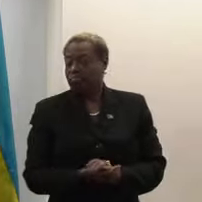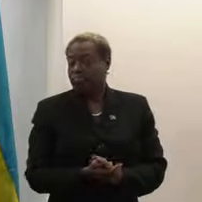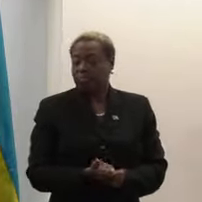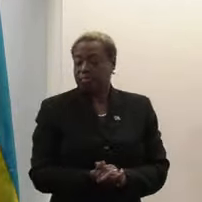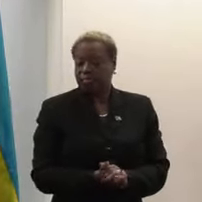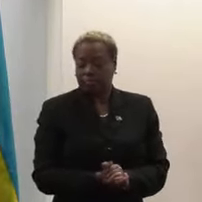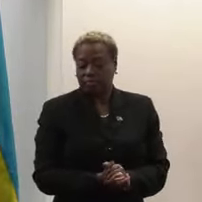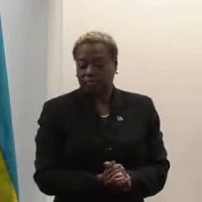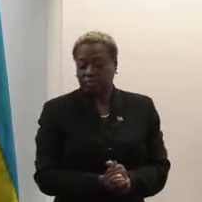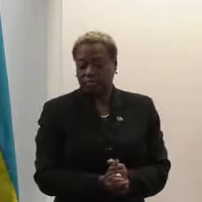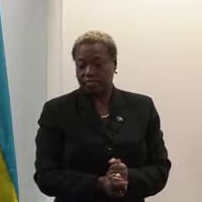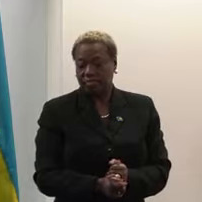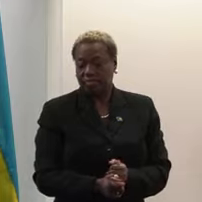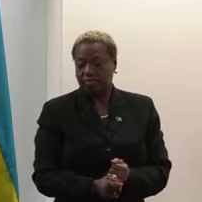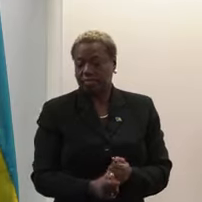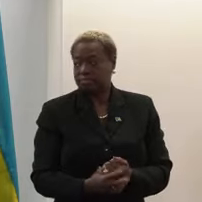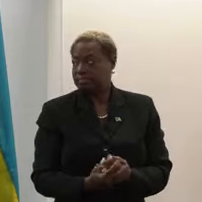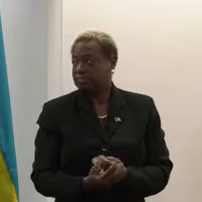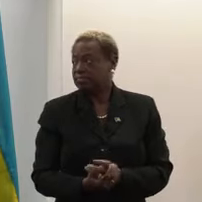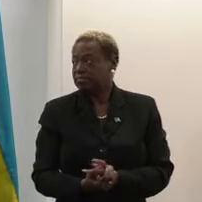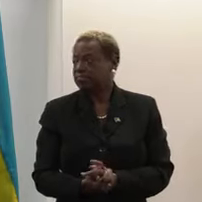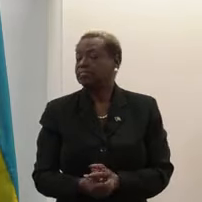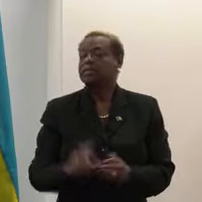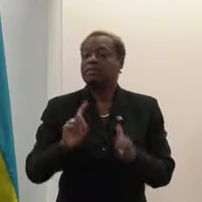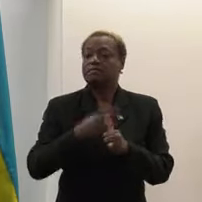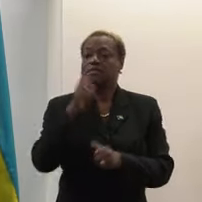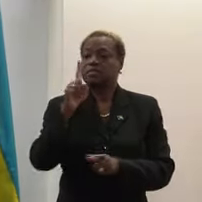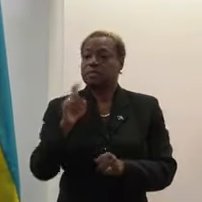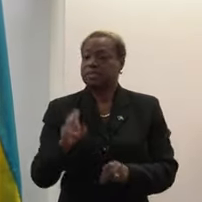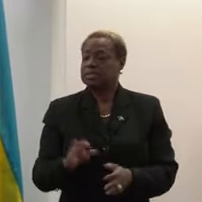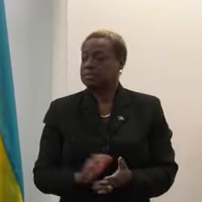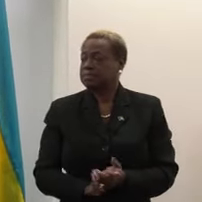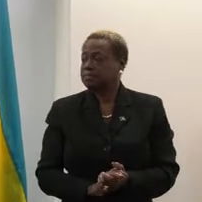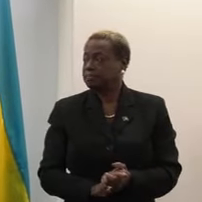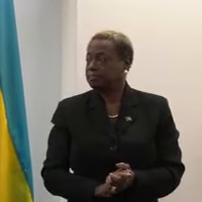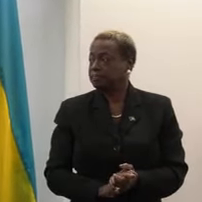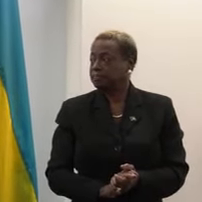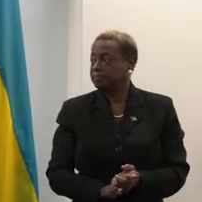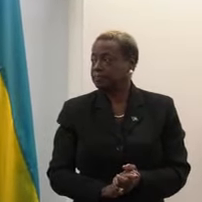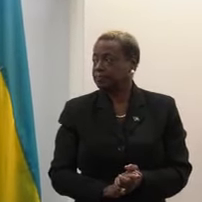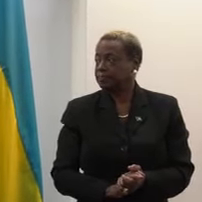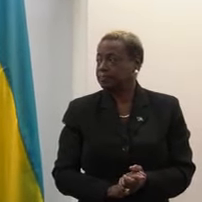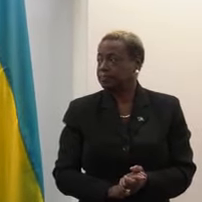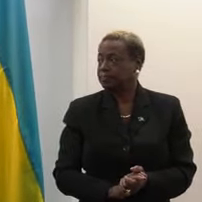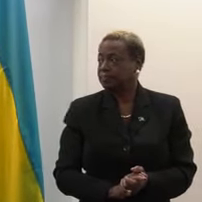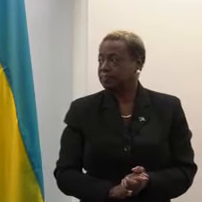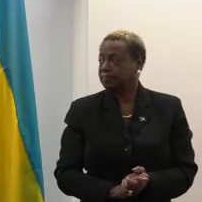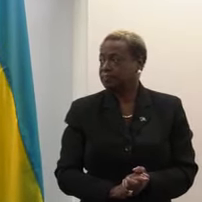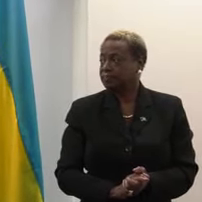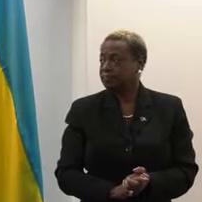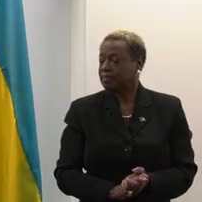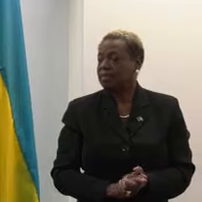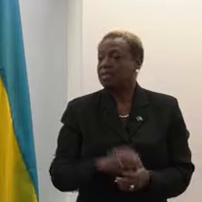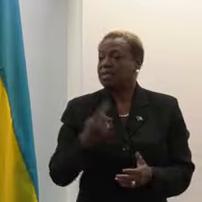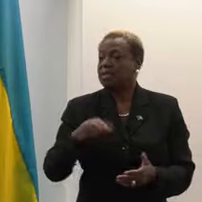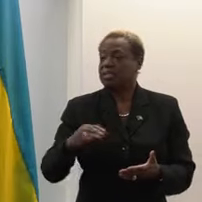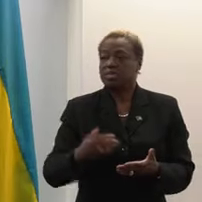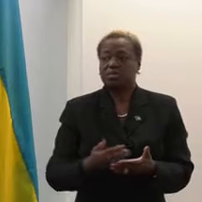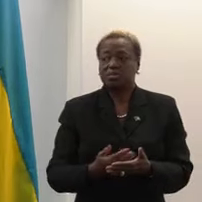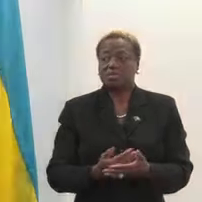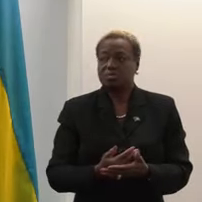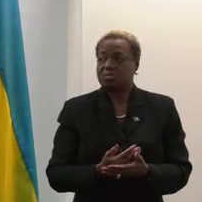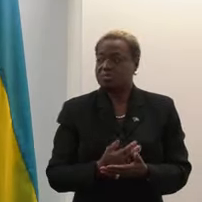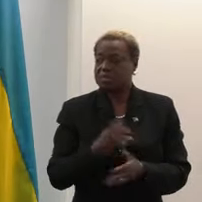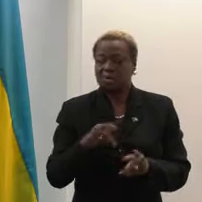Okay, so to your first question, the new cases are not